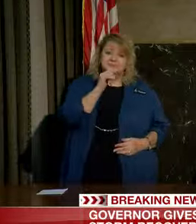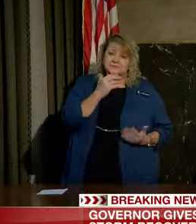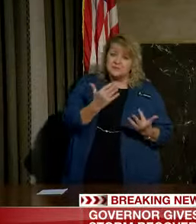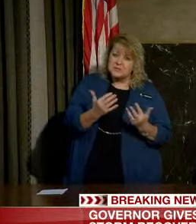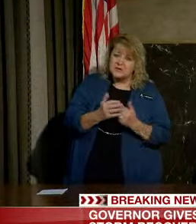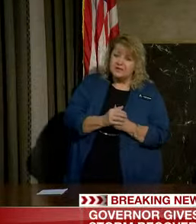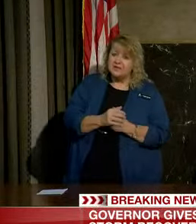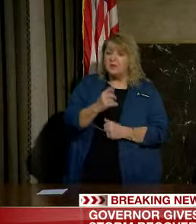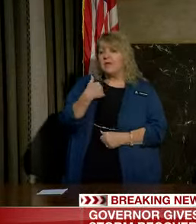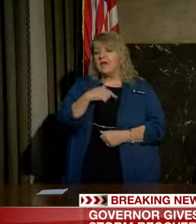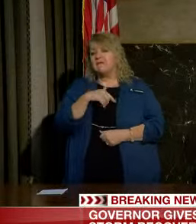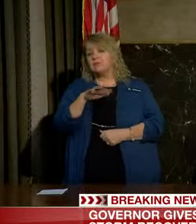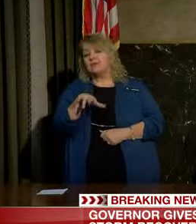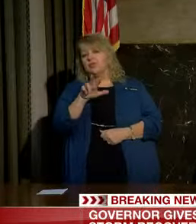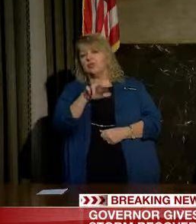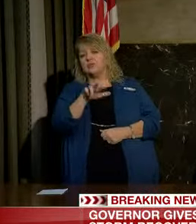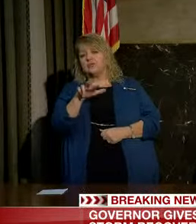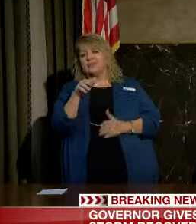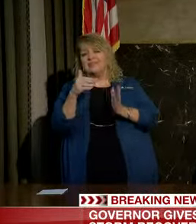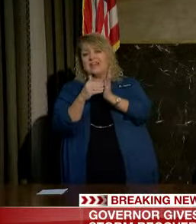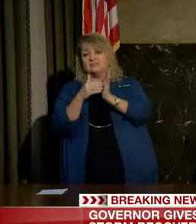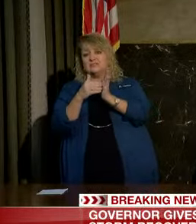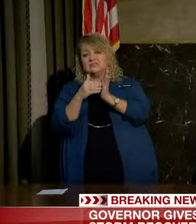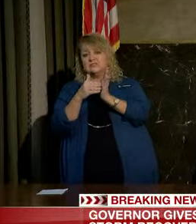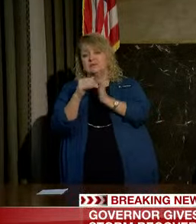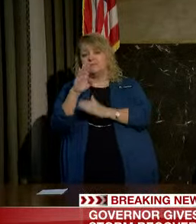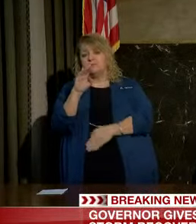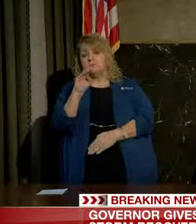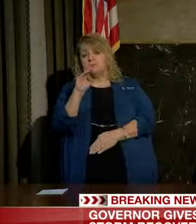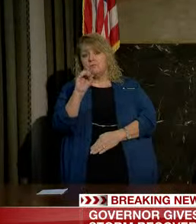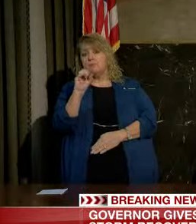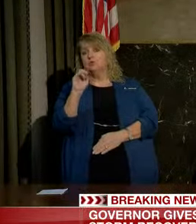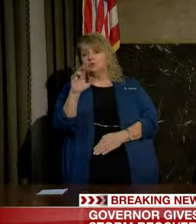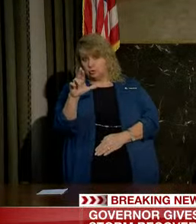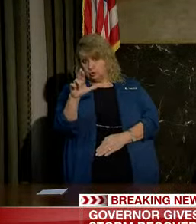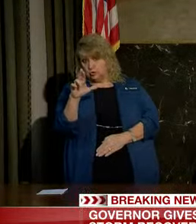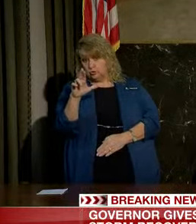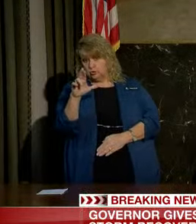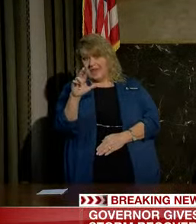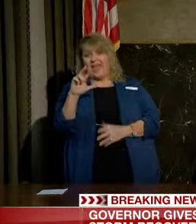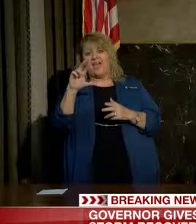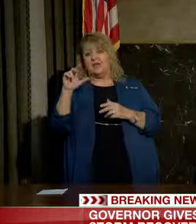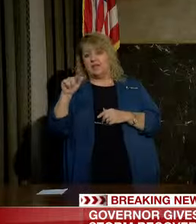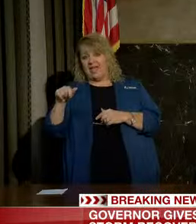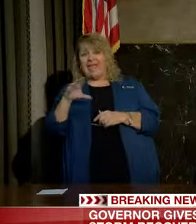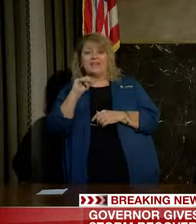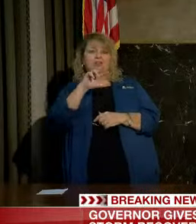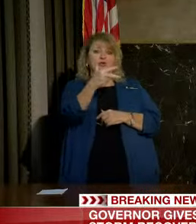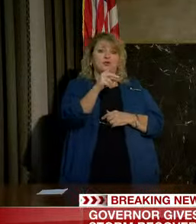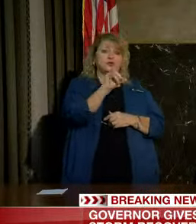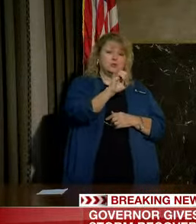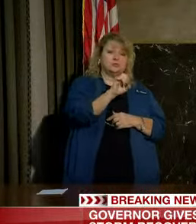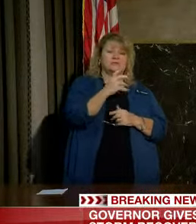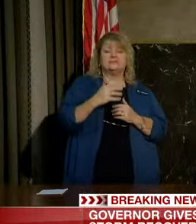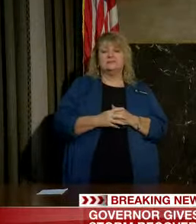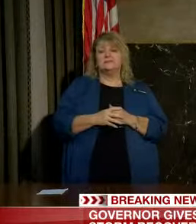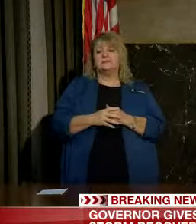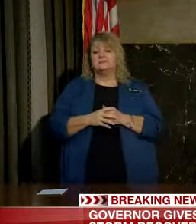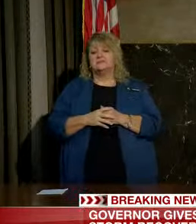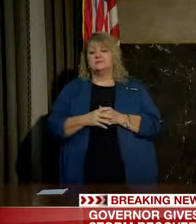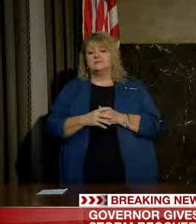33,000 of these booster shots or third doses given out so far. In terms of what the universe is of how many